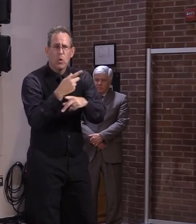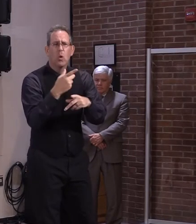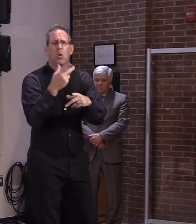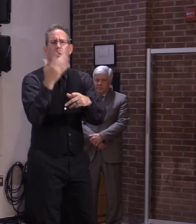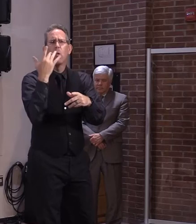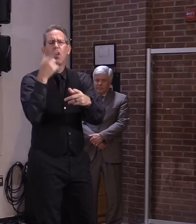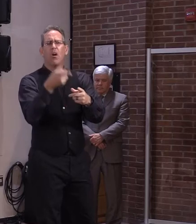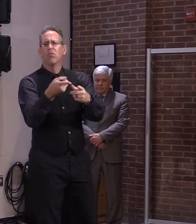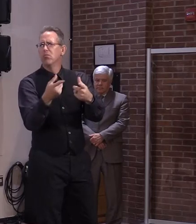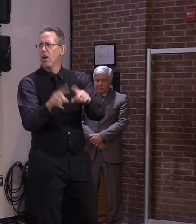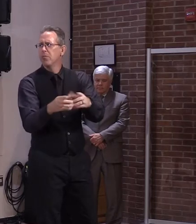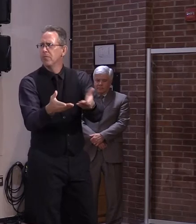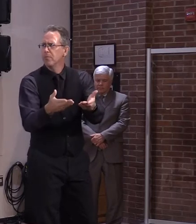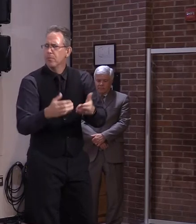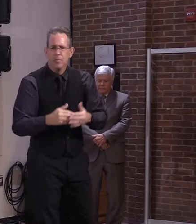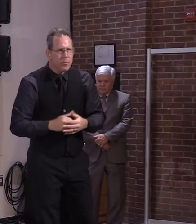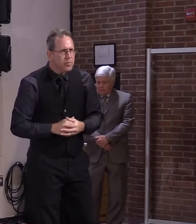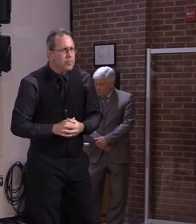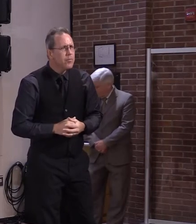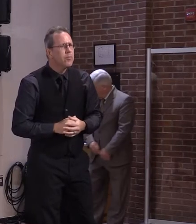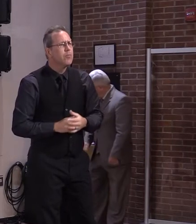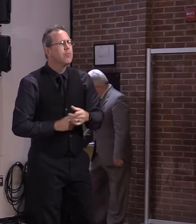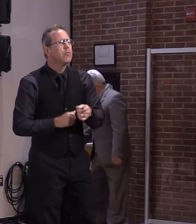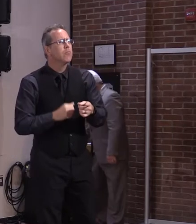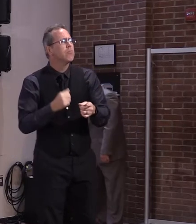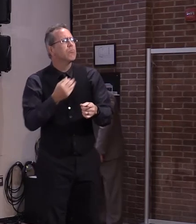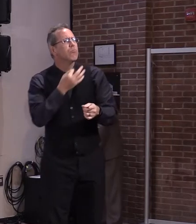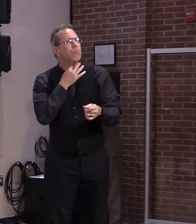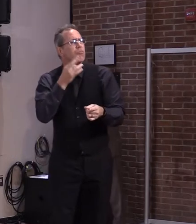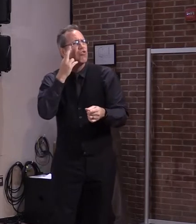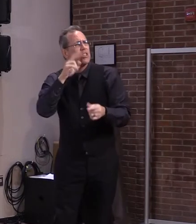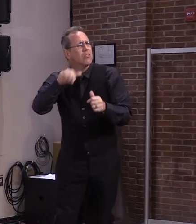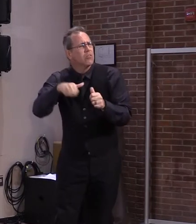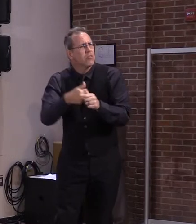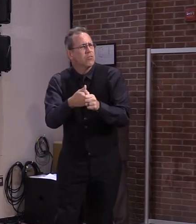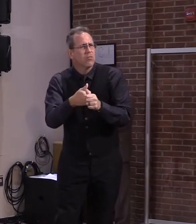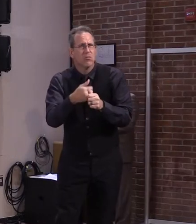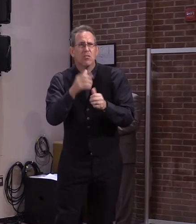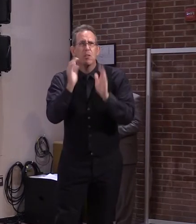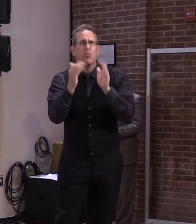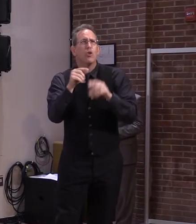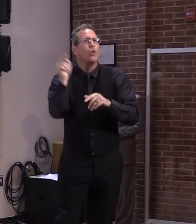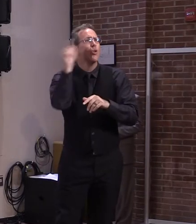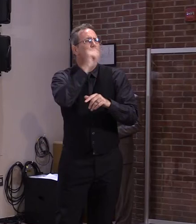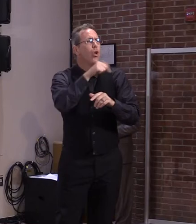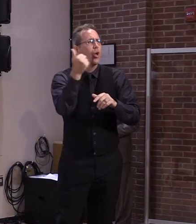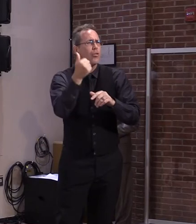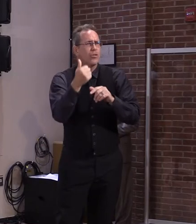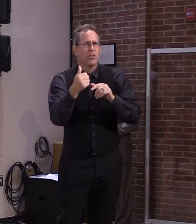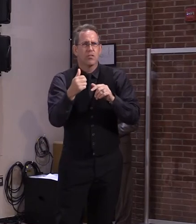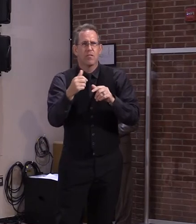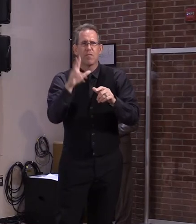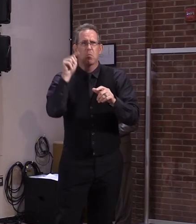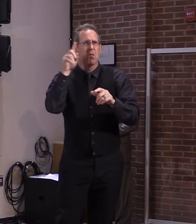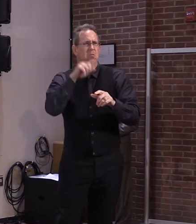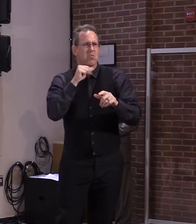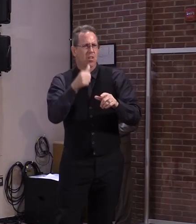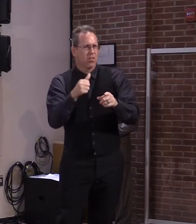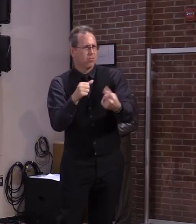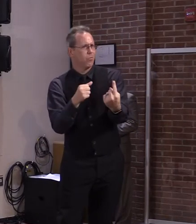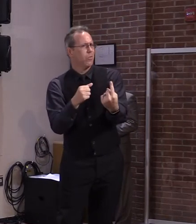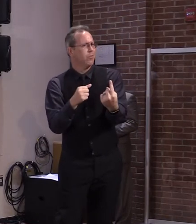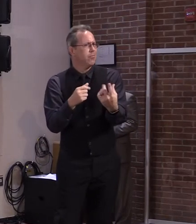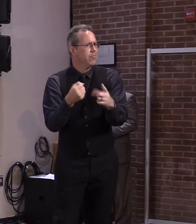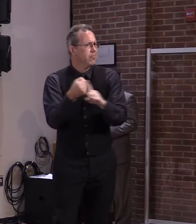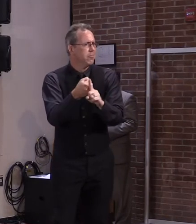understanding of the cause and how other schools might avoid this type of circumstance? Yeah, I think to a certain